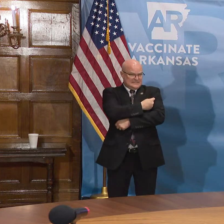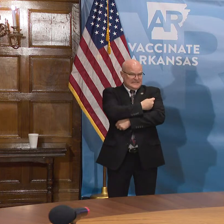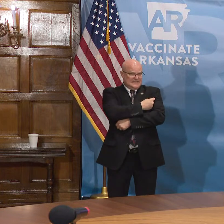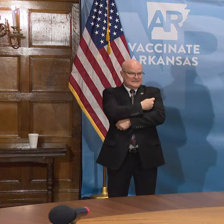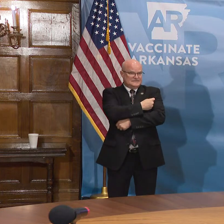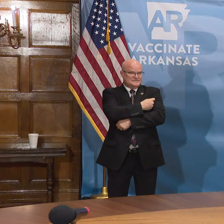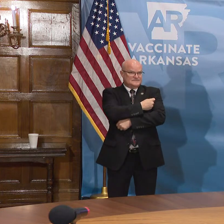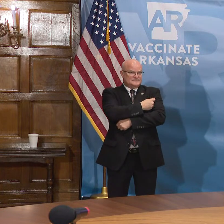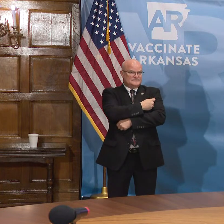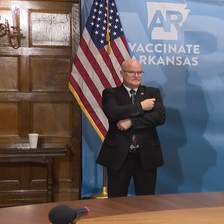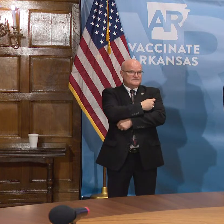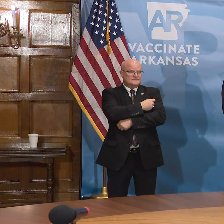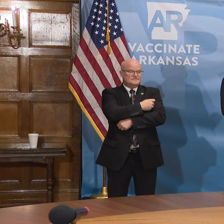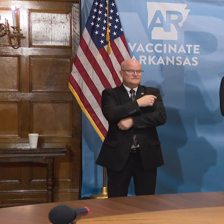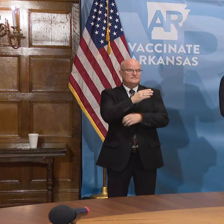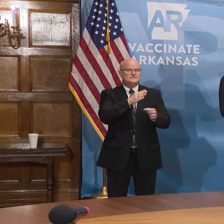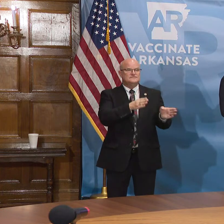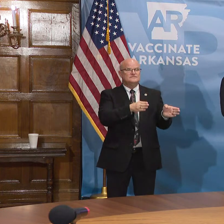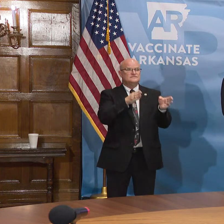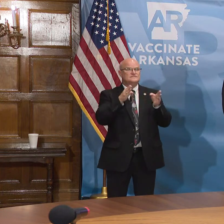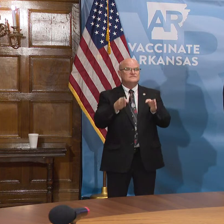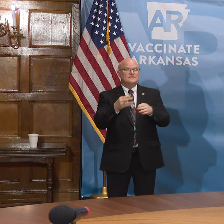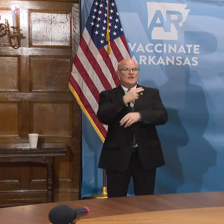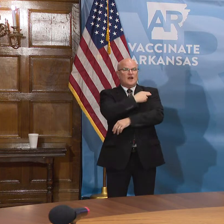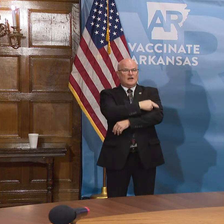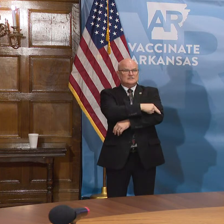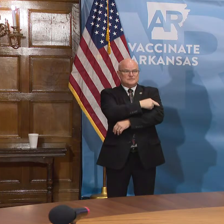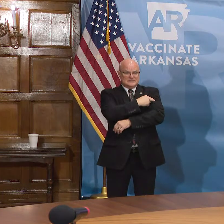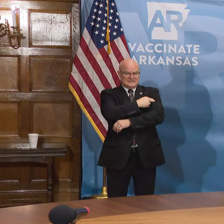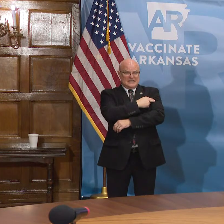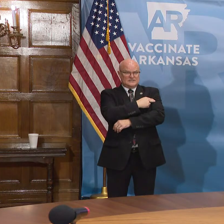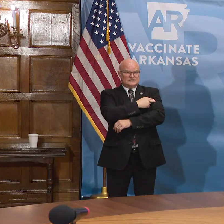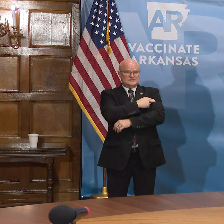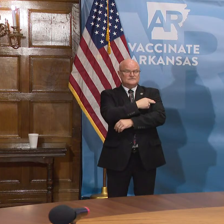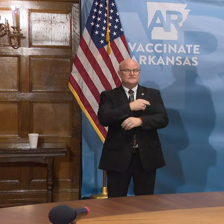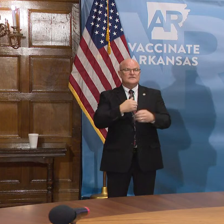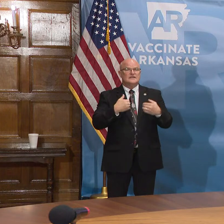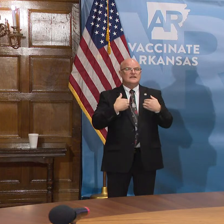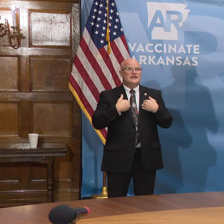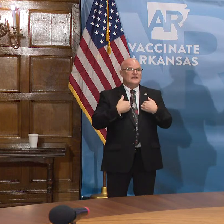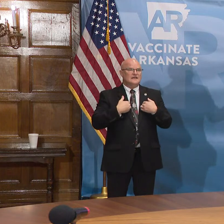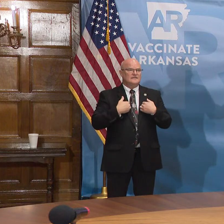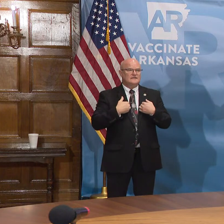vaccinated. If you look at hospitalizations, you have